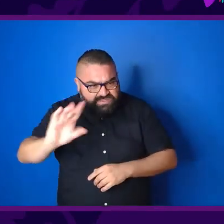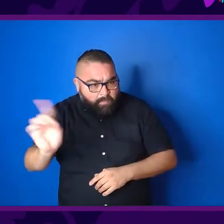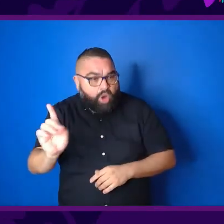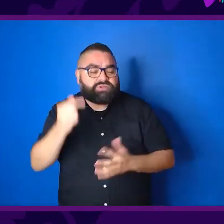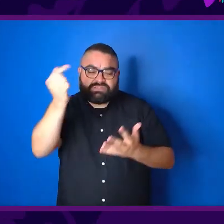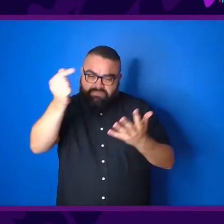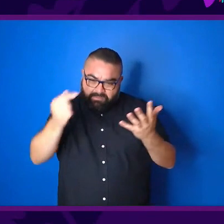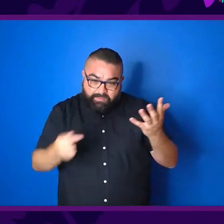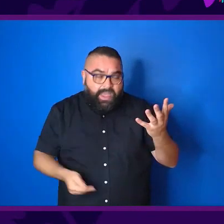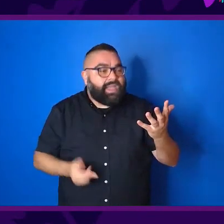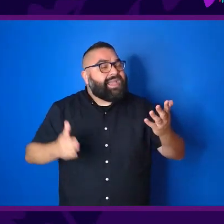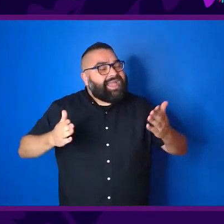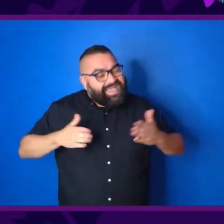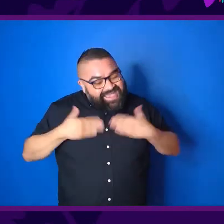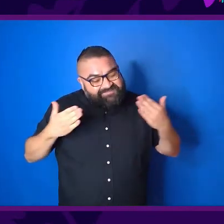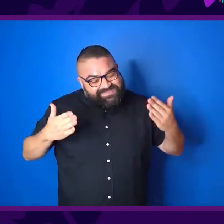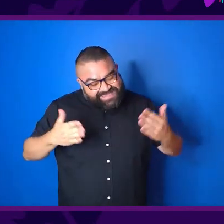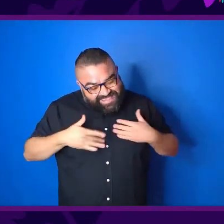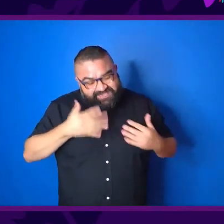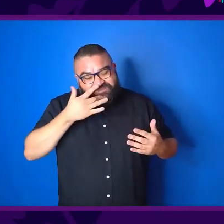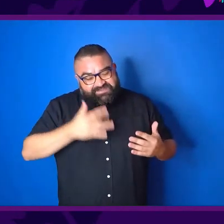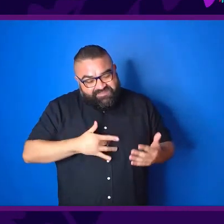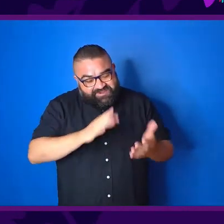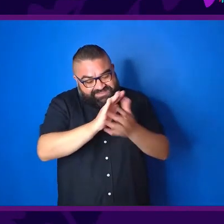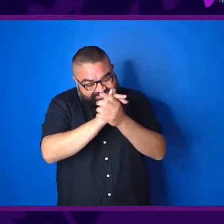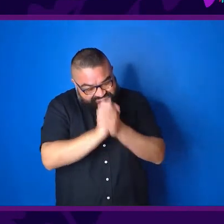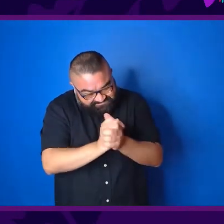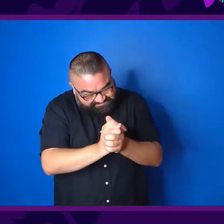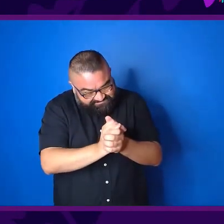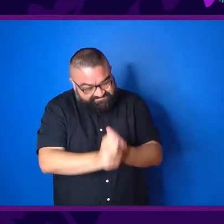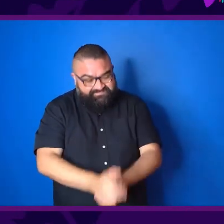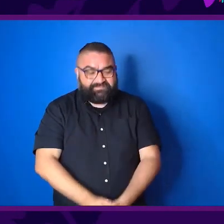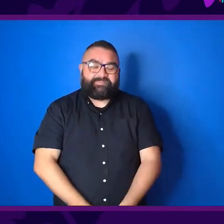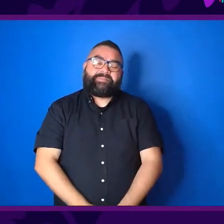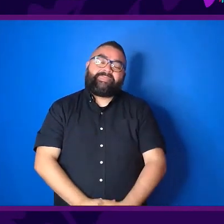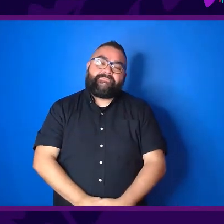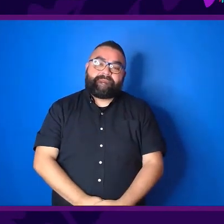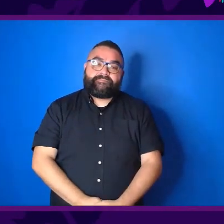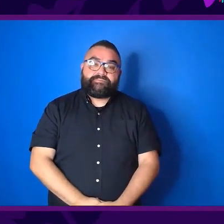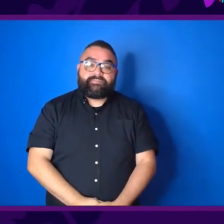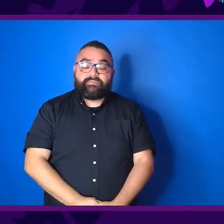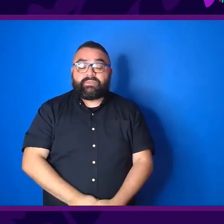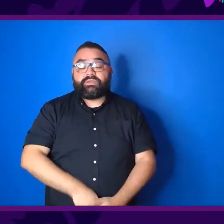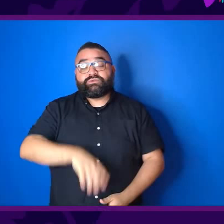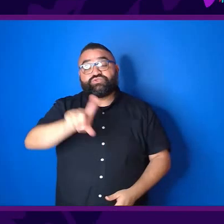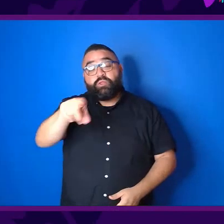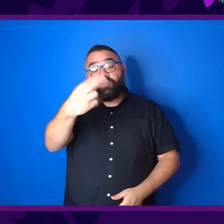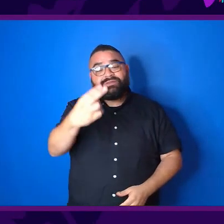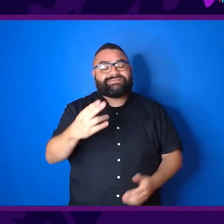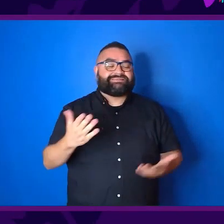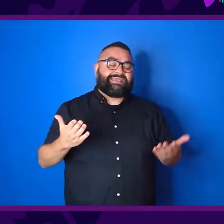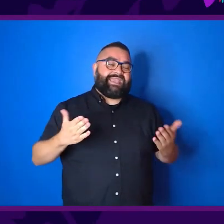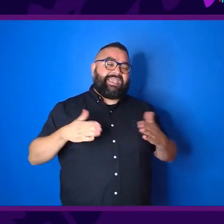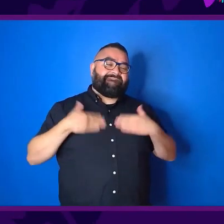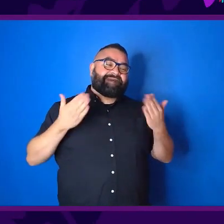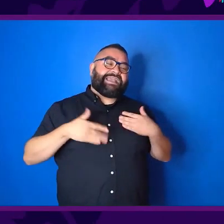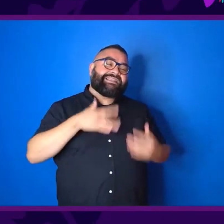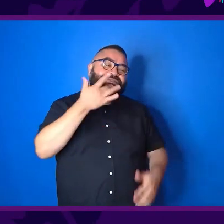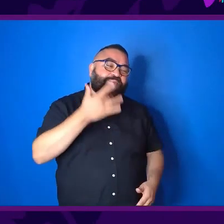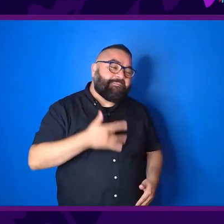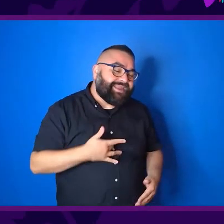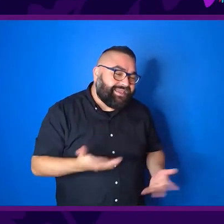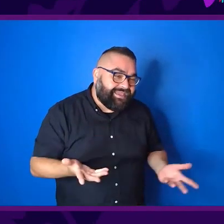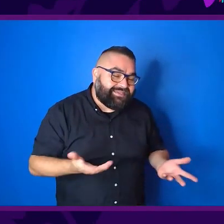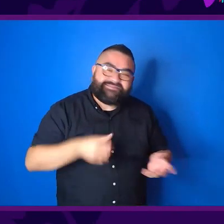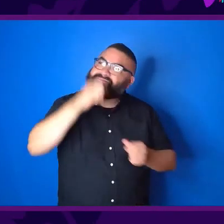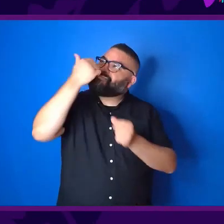birthday, dearest Dolores. Happy birthday. Dolores, feliz cumple. I'm trying to recall the first time we met,